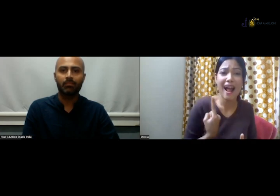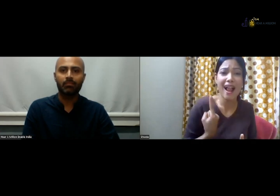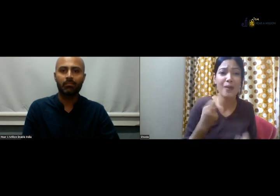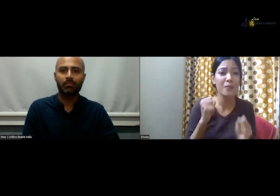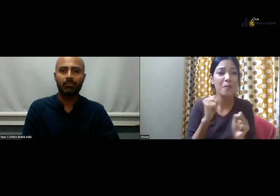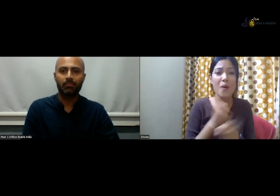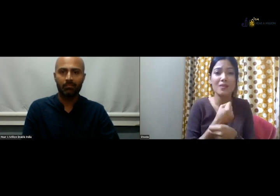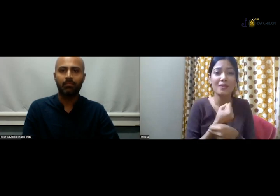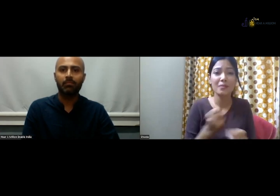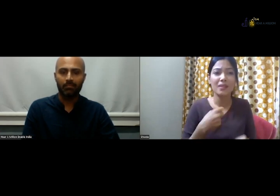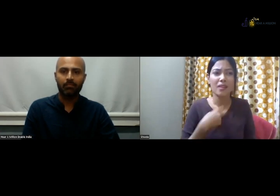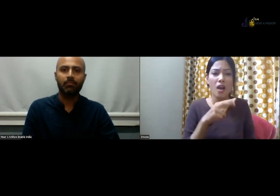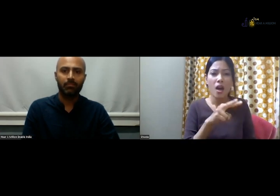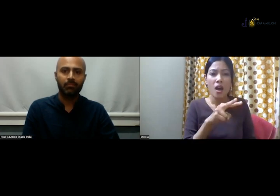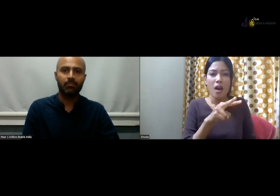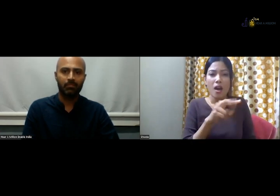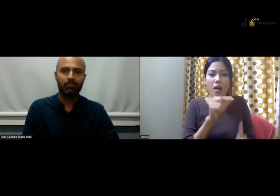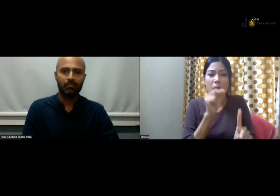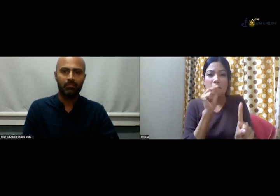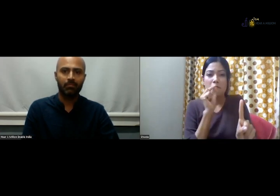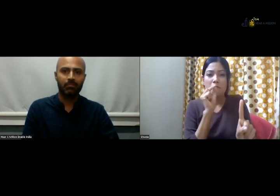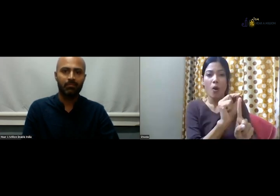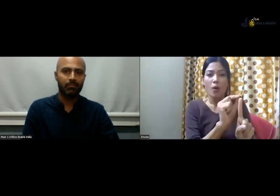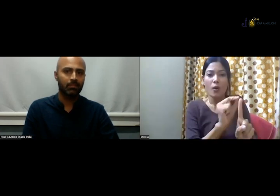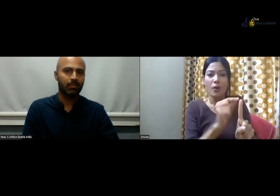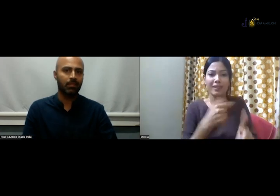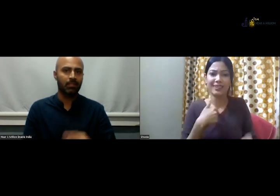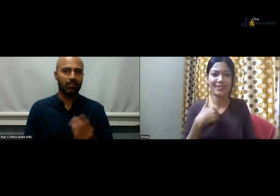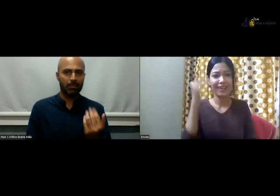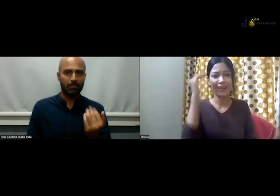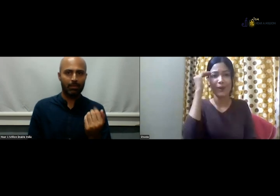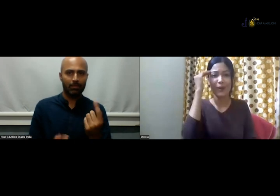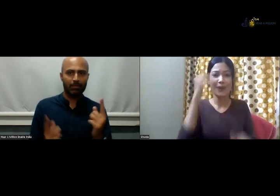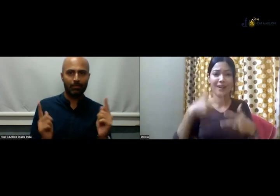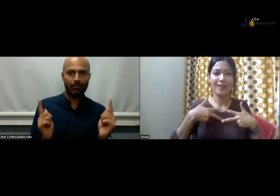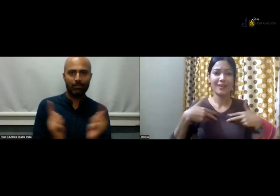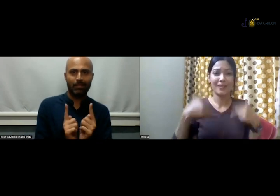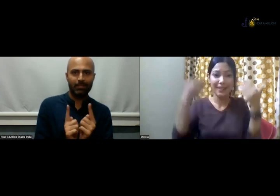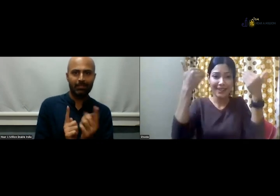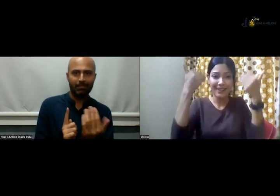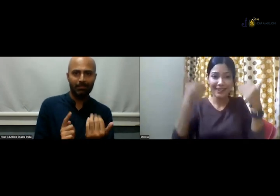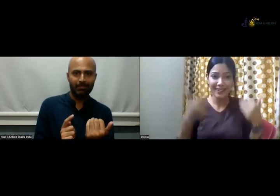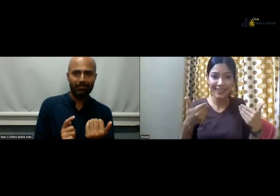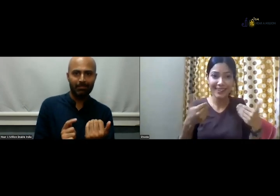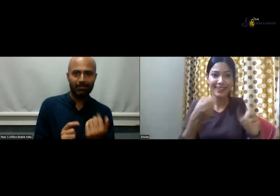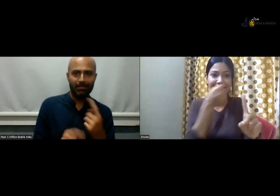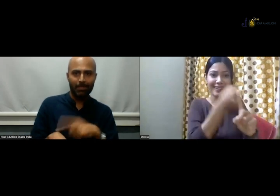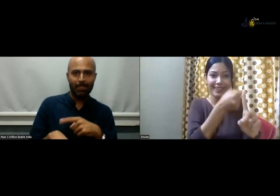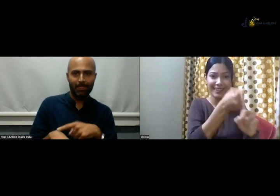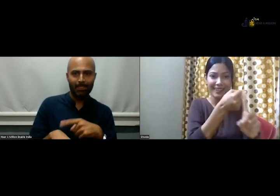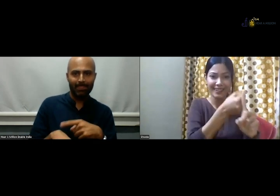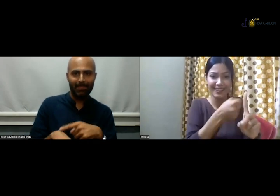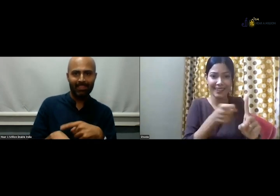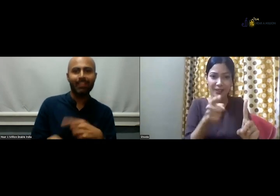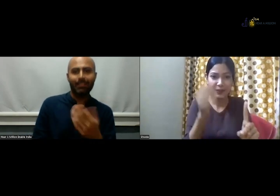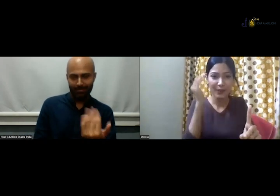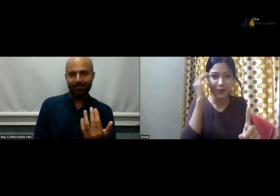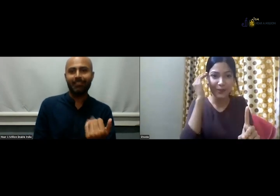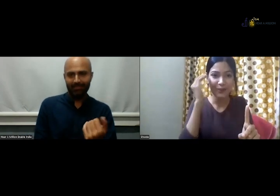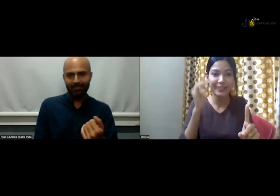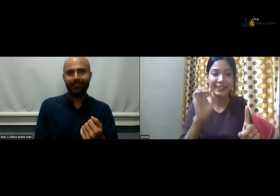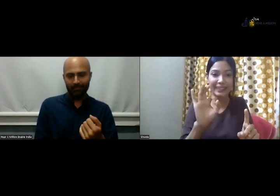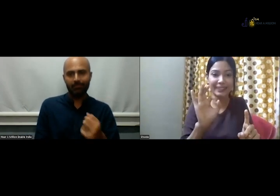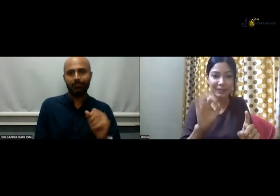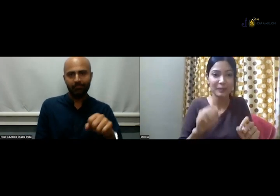advocacy for it. Not, alone. If we do alone, we cannot achieve it. That was the correct point.